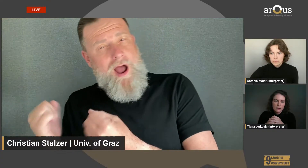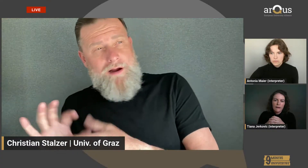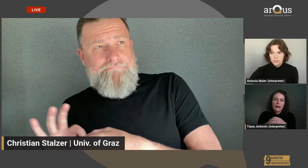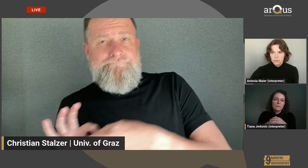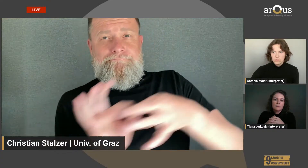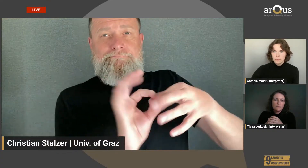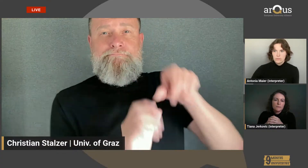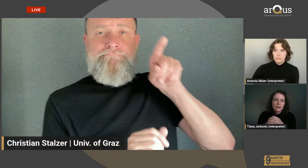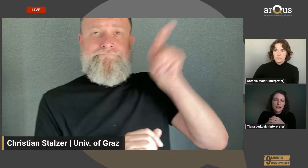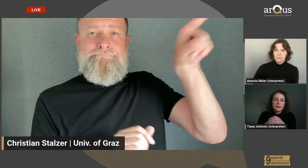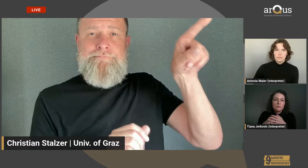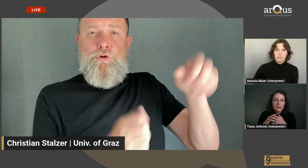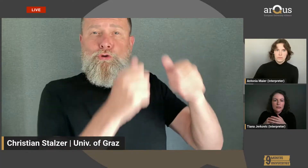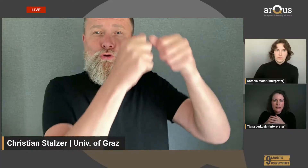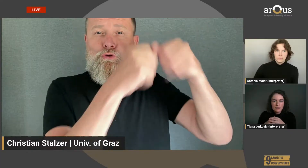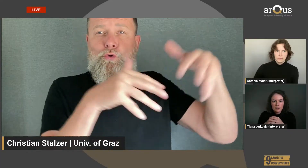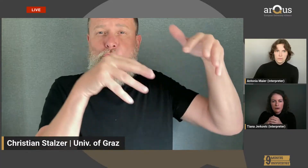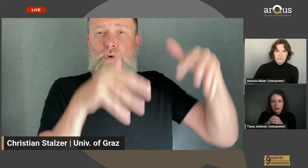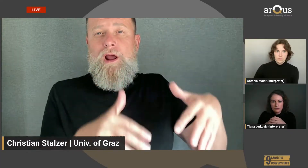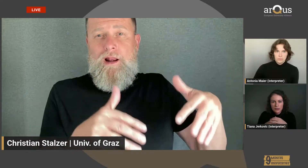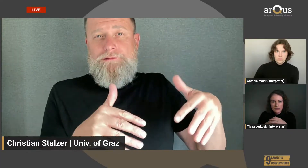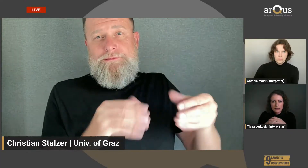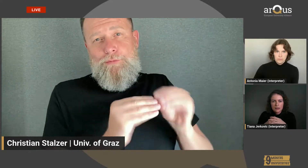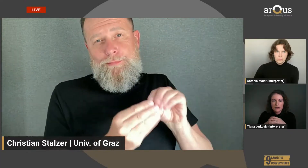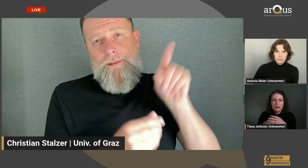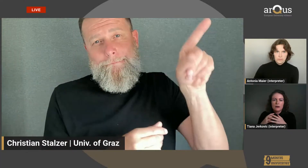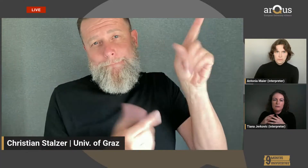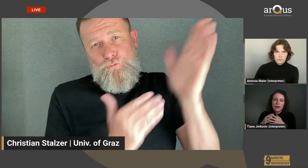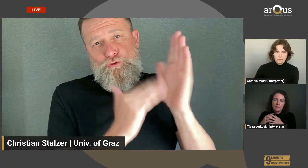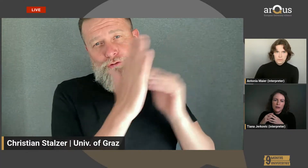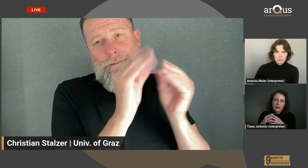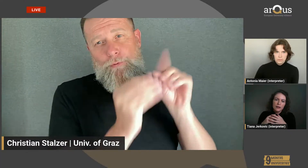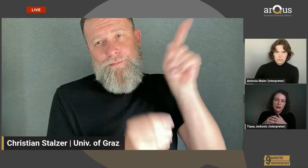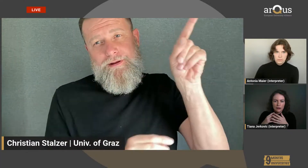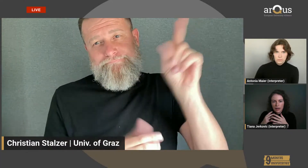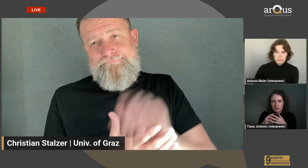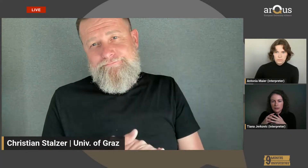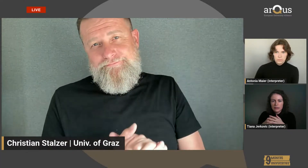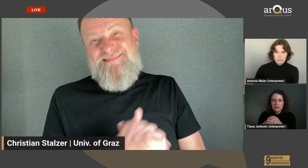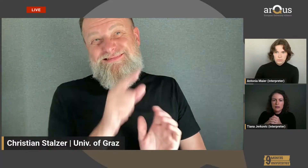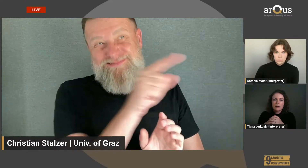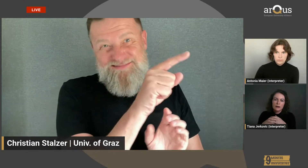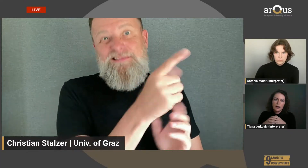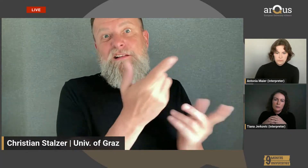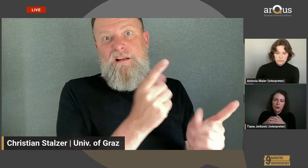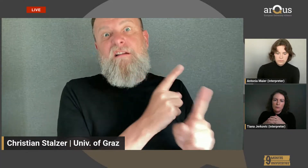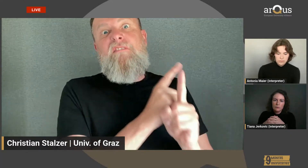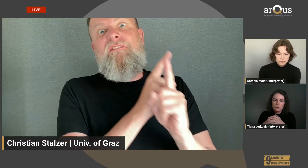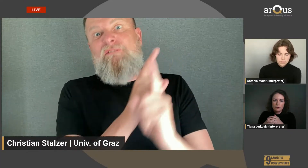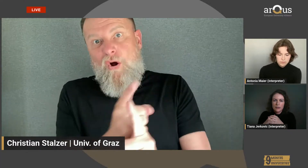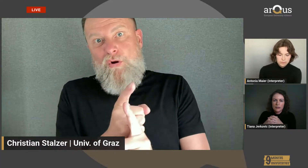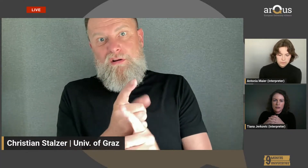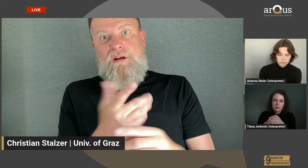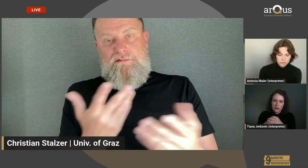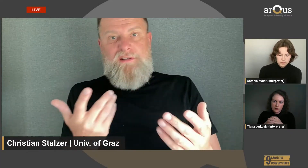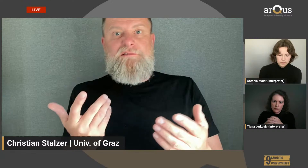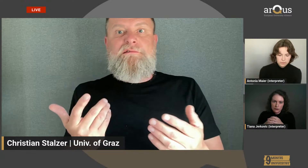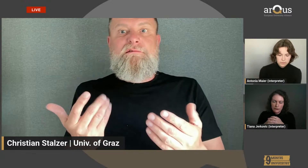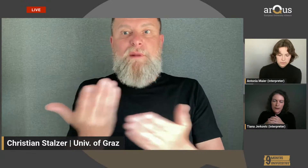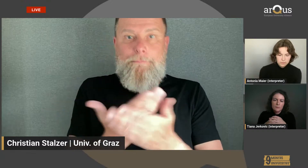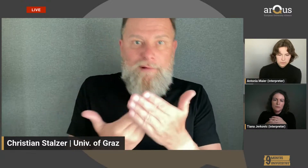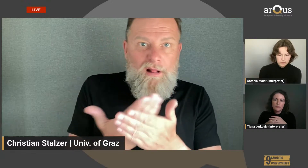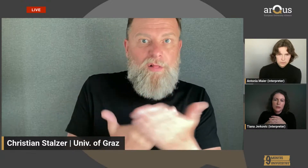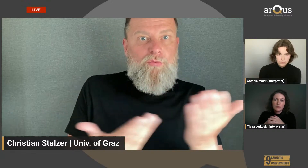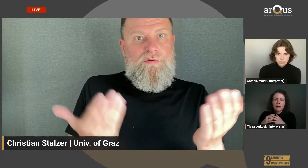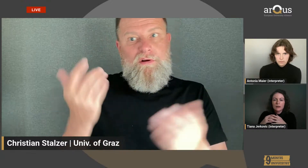emphasize. And because these are all the things that are very heavily a problem within the